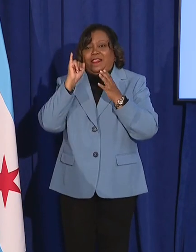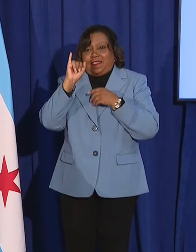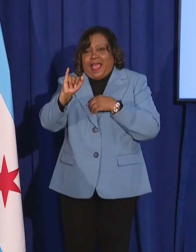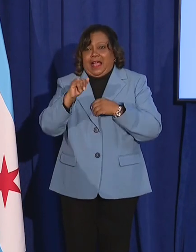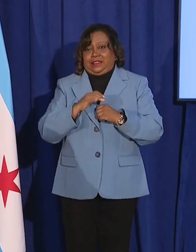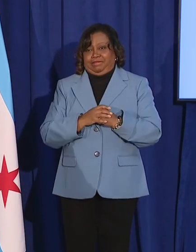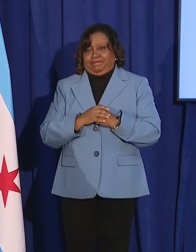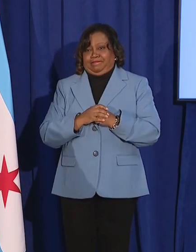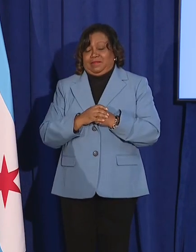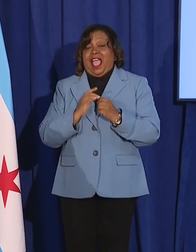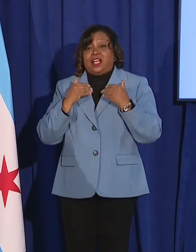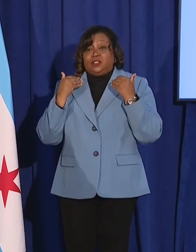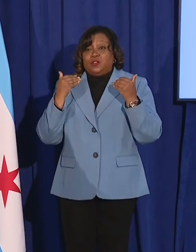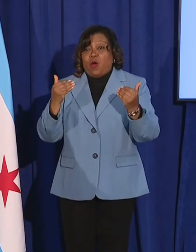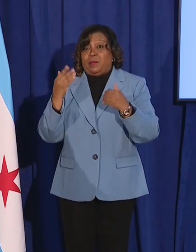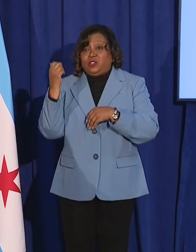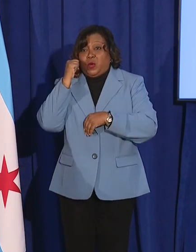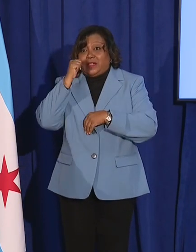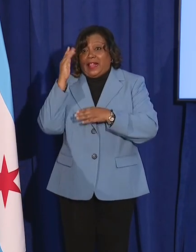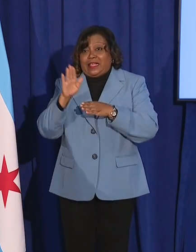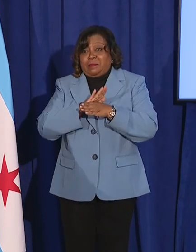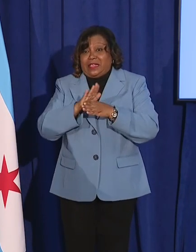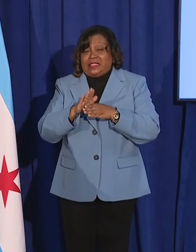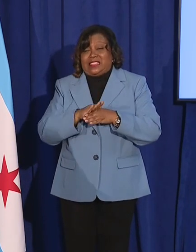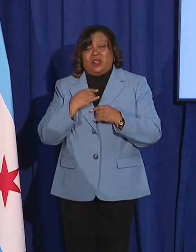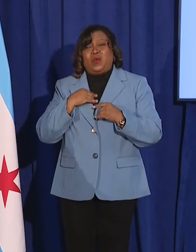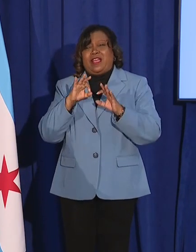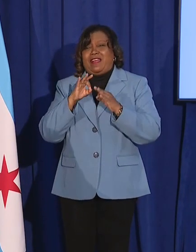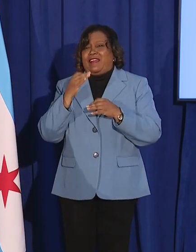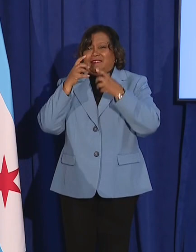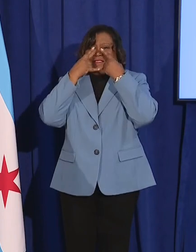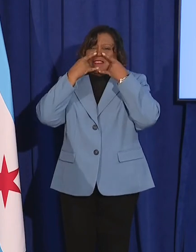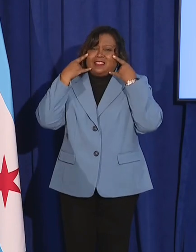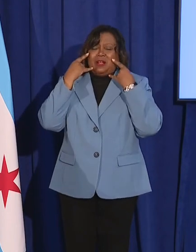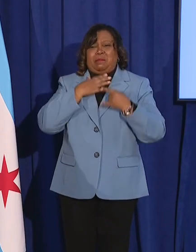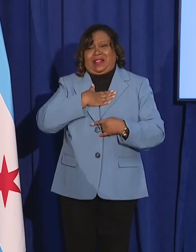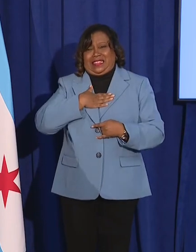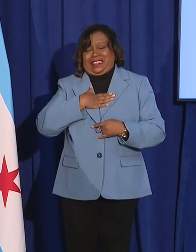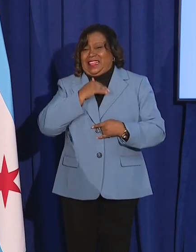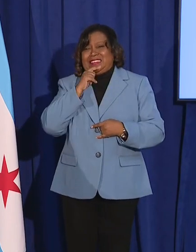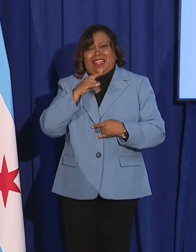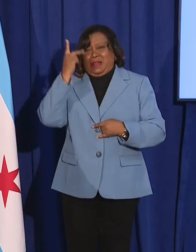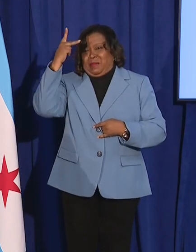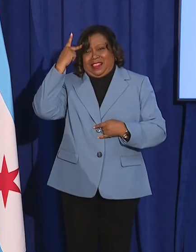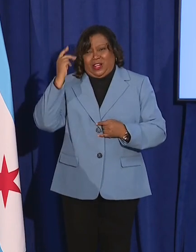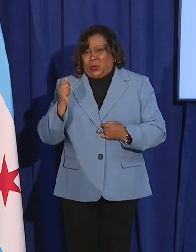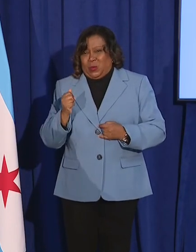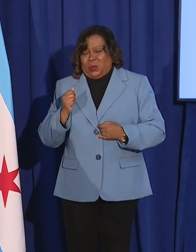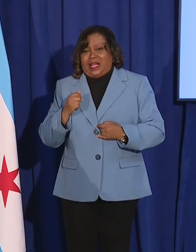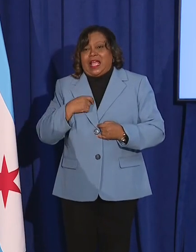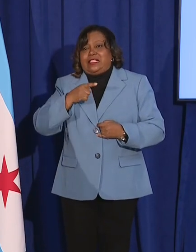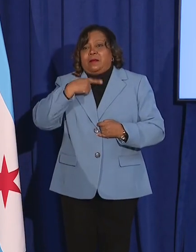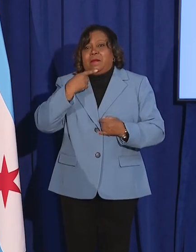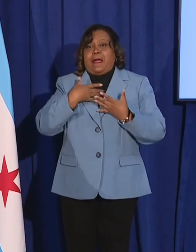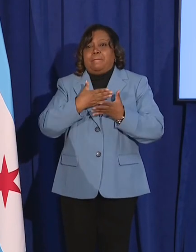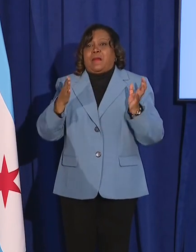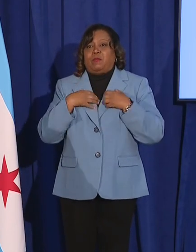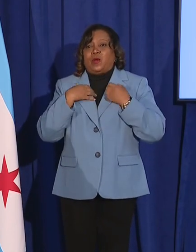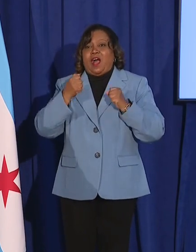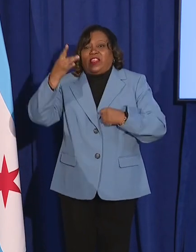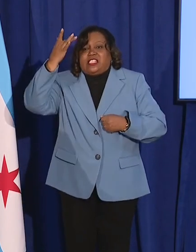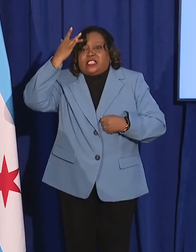that as you go about your daily business. Wear a face covering, folks. It's not political. It's public health. It's